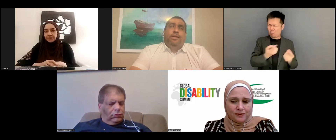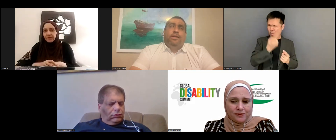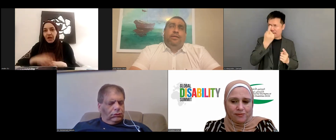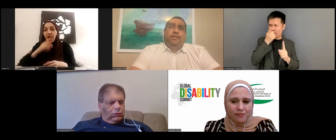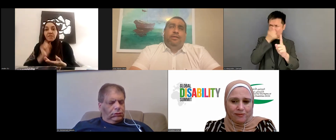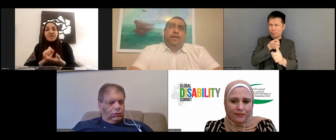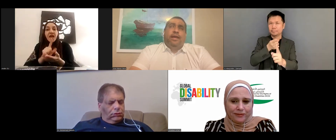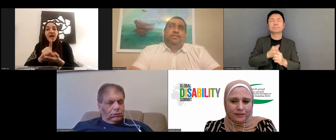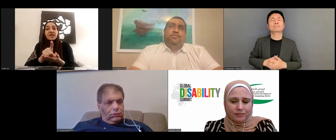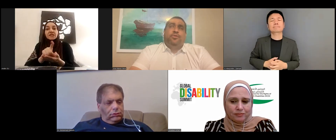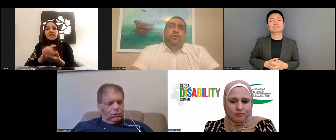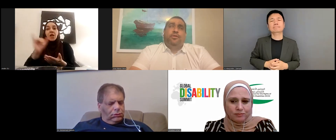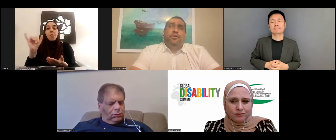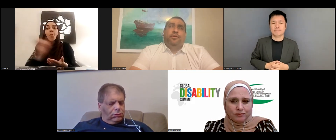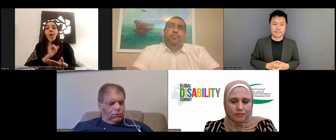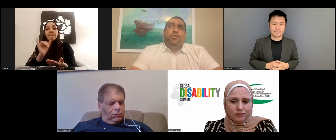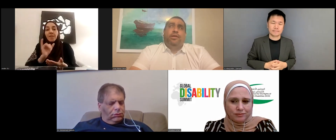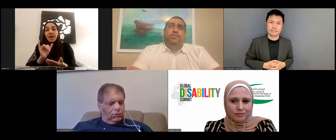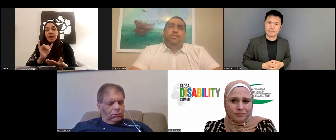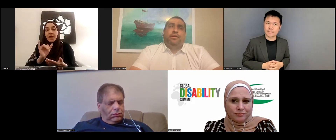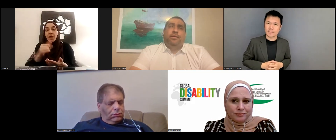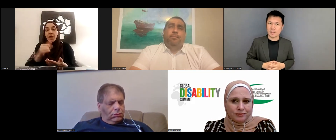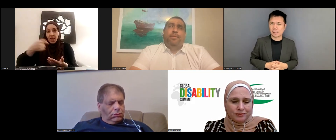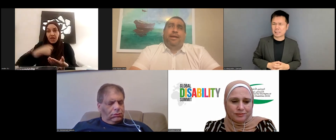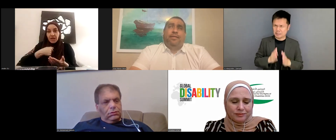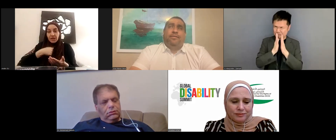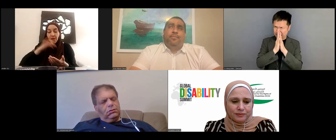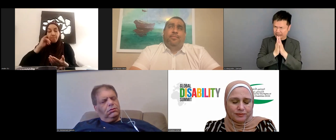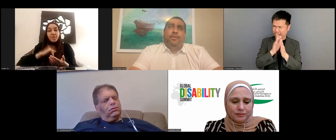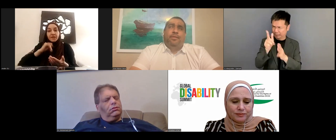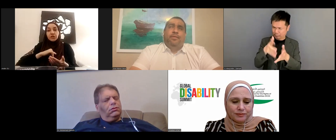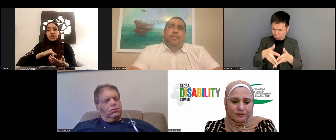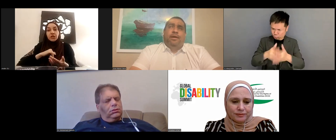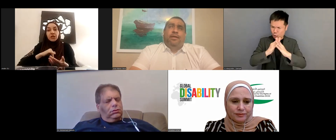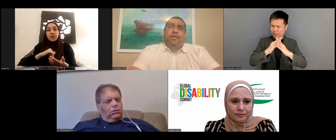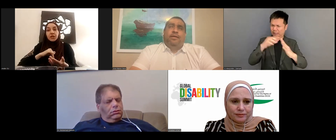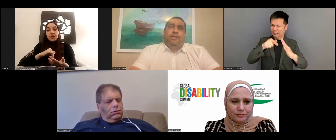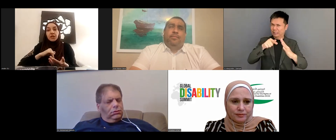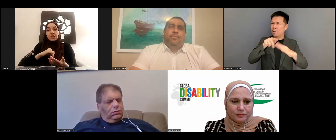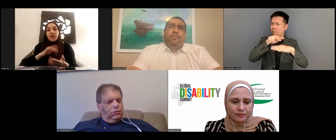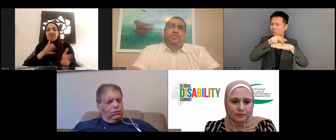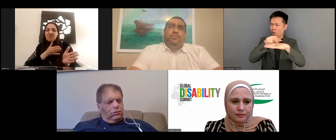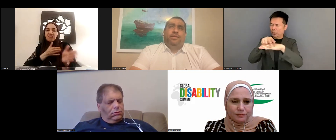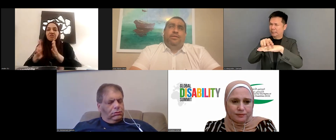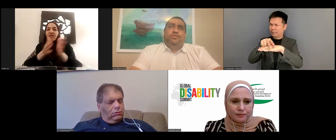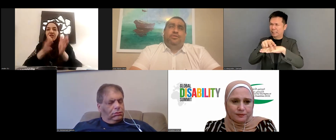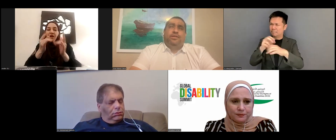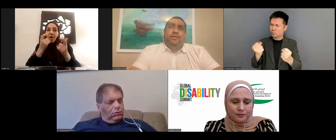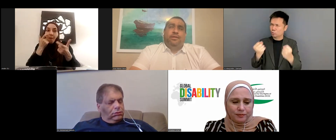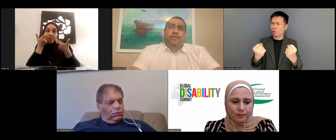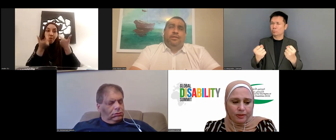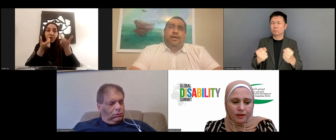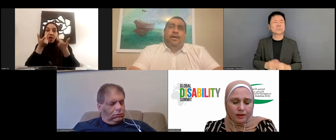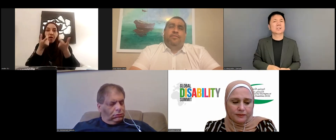we need a stronger monitoring mechanism. I think both Germany and